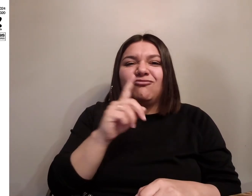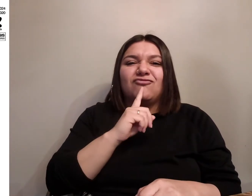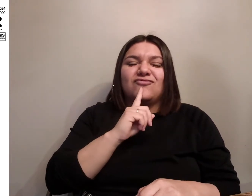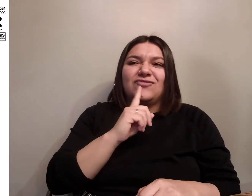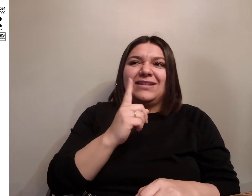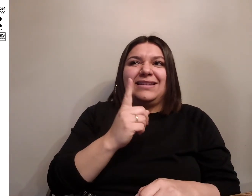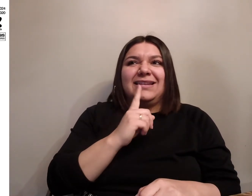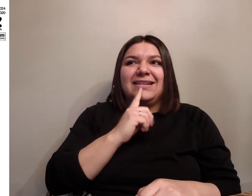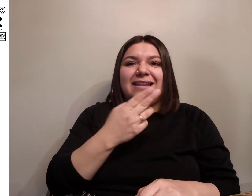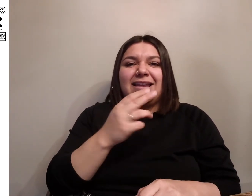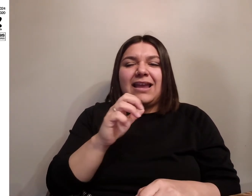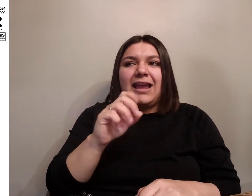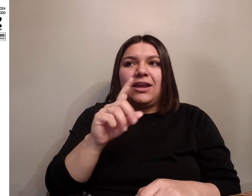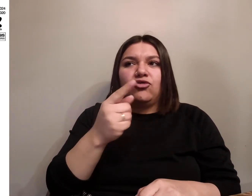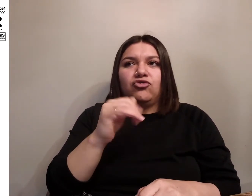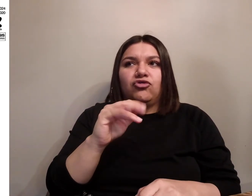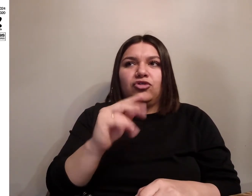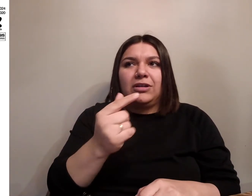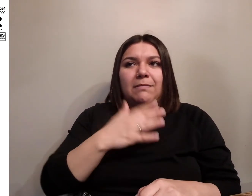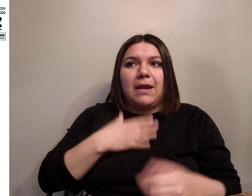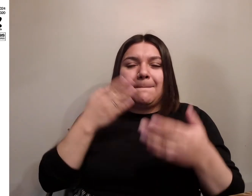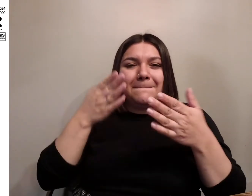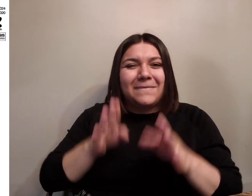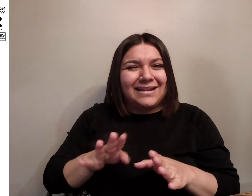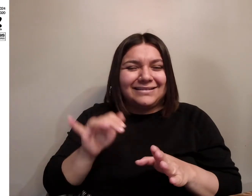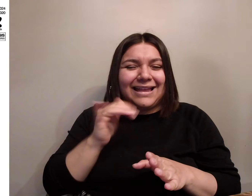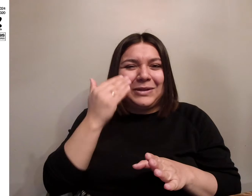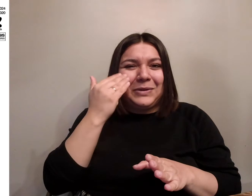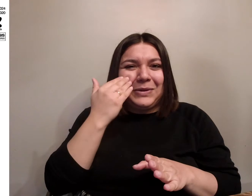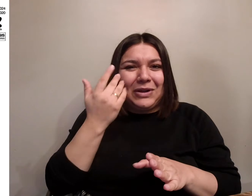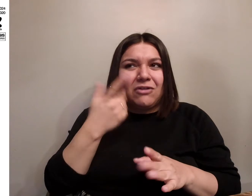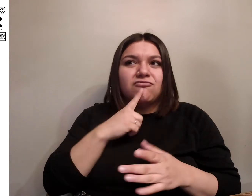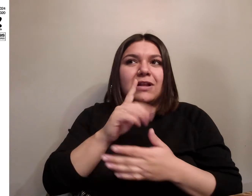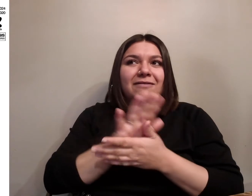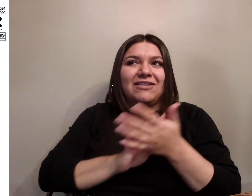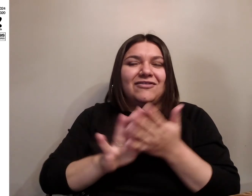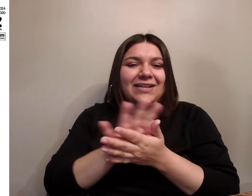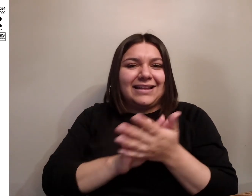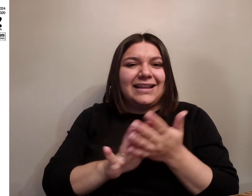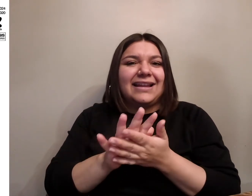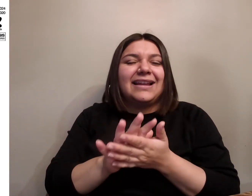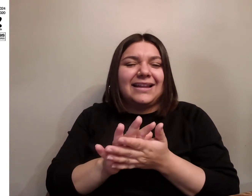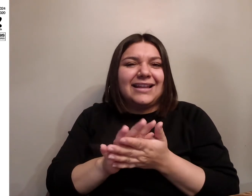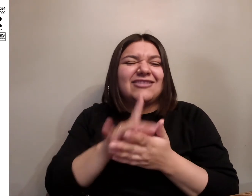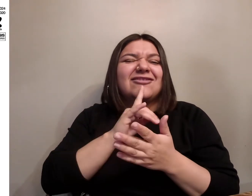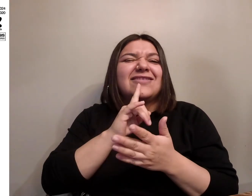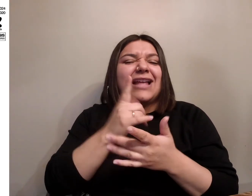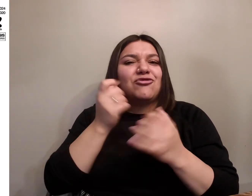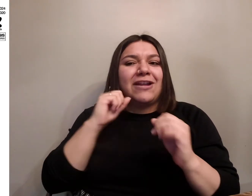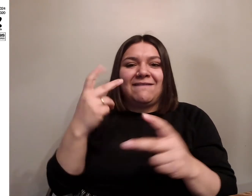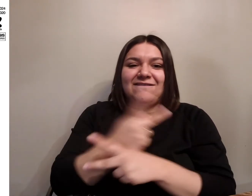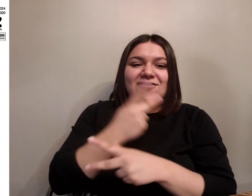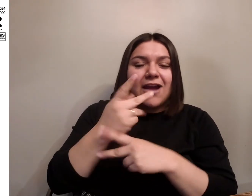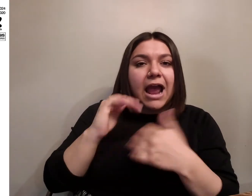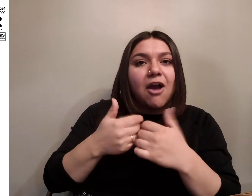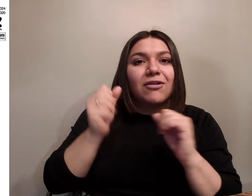that I was hedging my bets and being vague where it suited